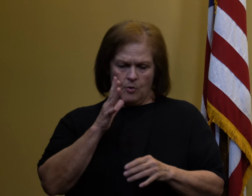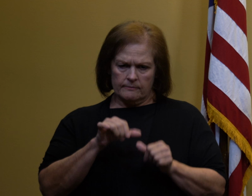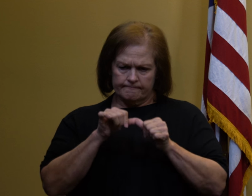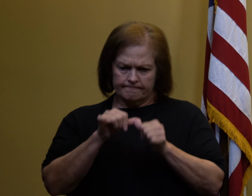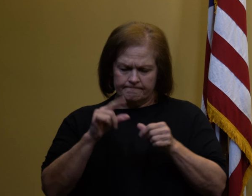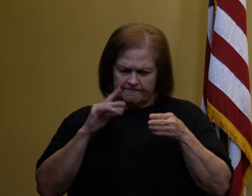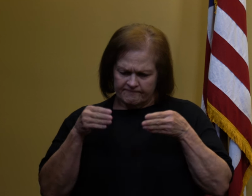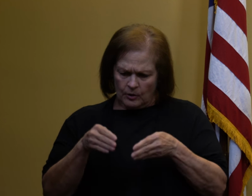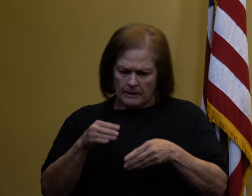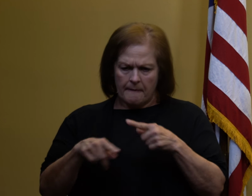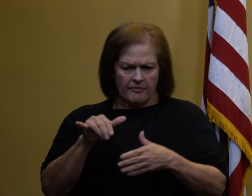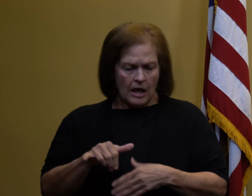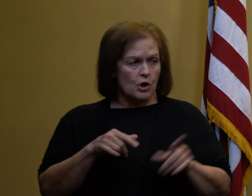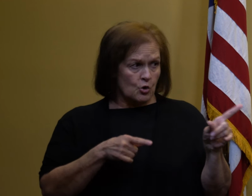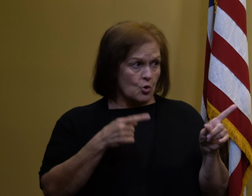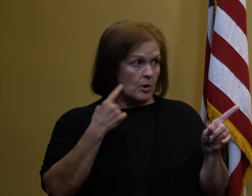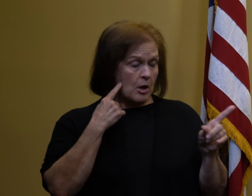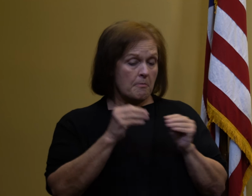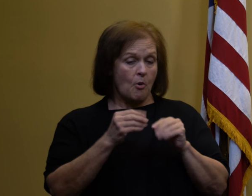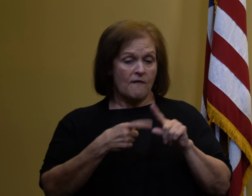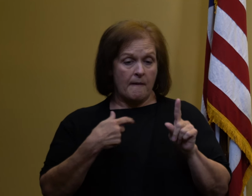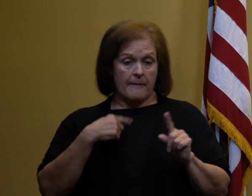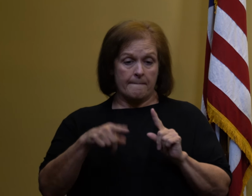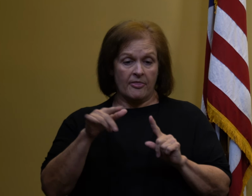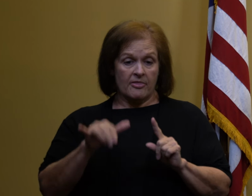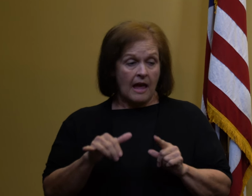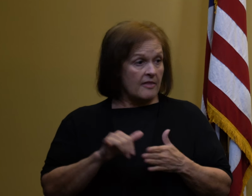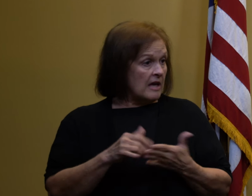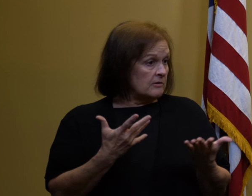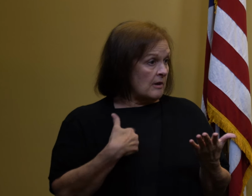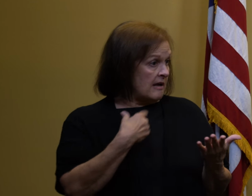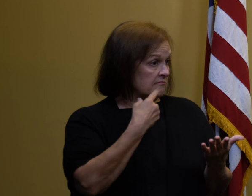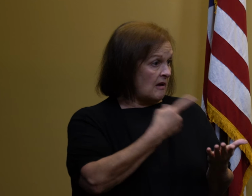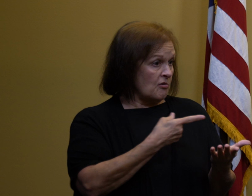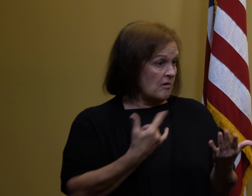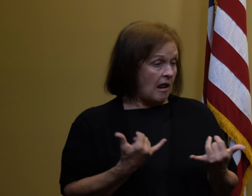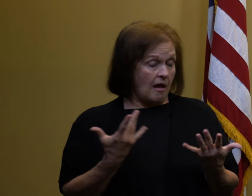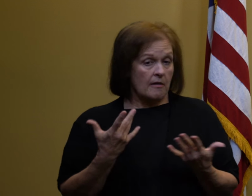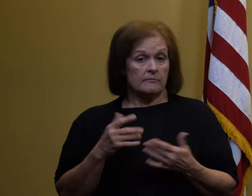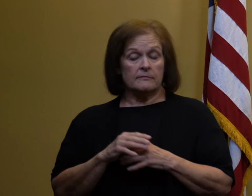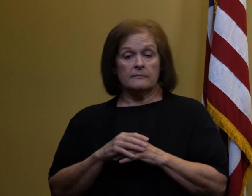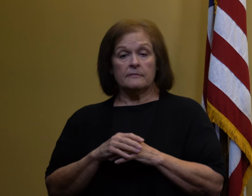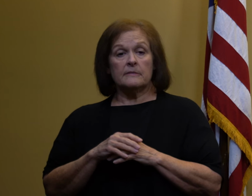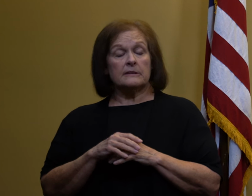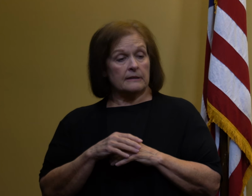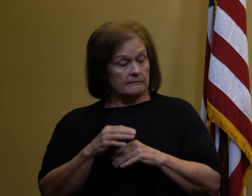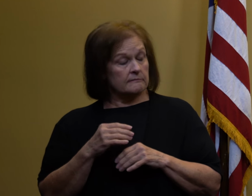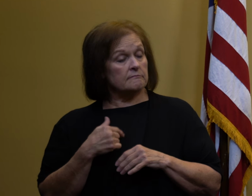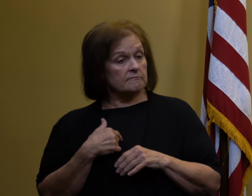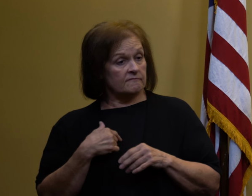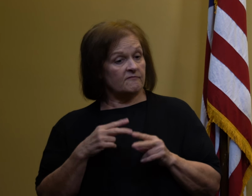it deserves. You'll be hearing more from me on that. And that's what I have to give you right now. And we have some very